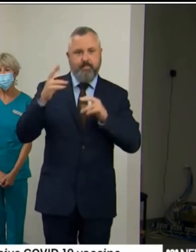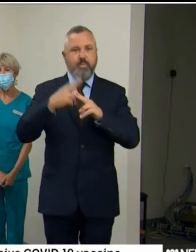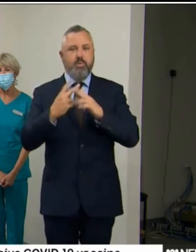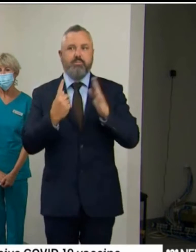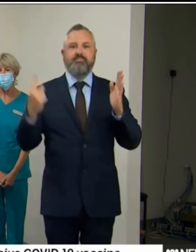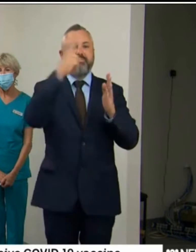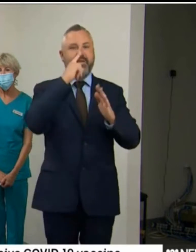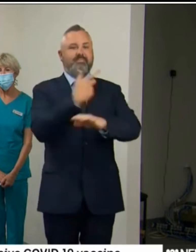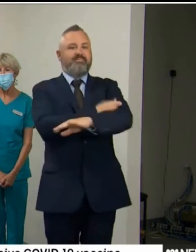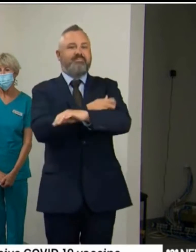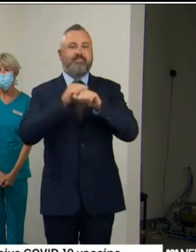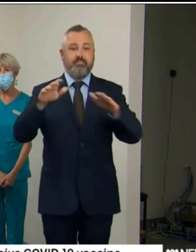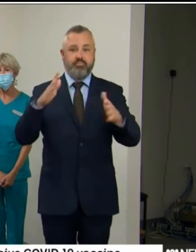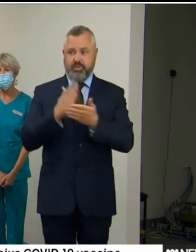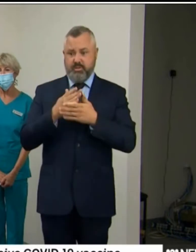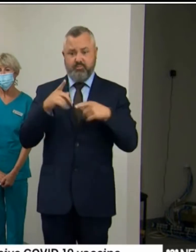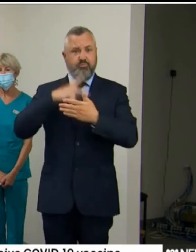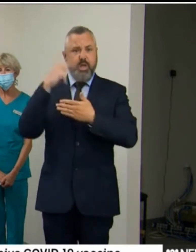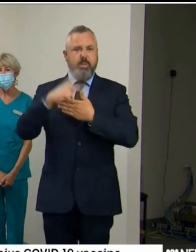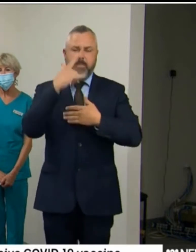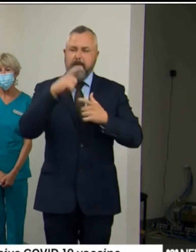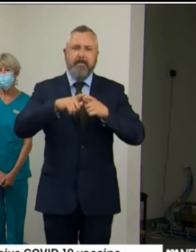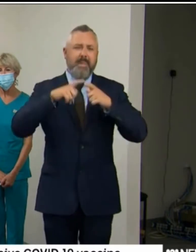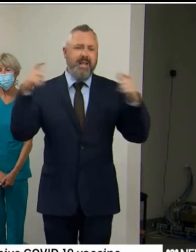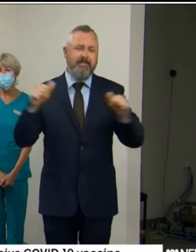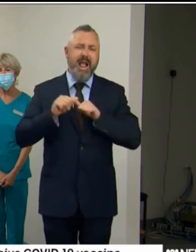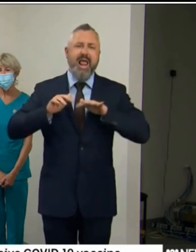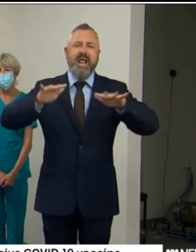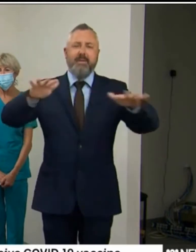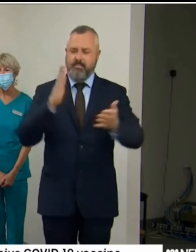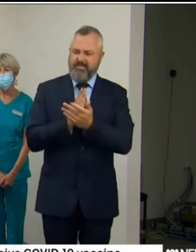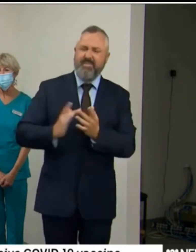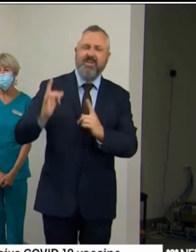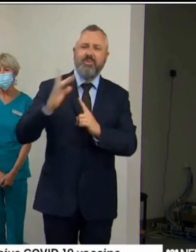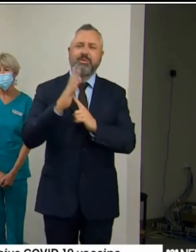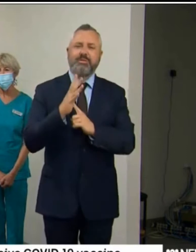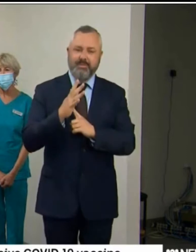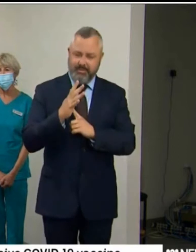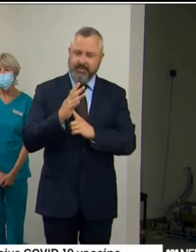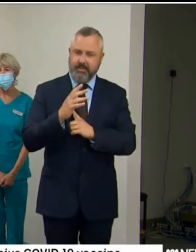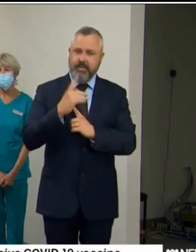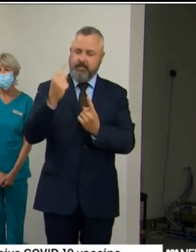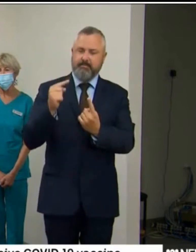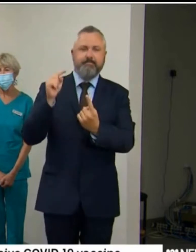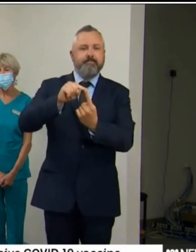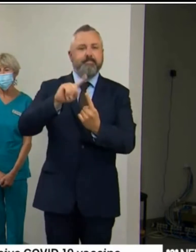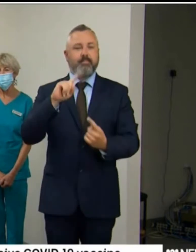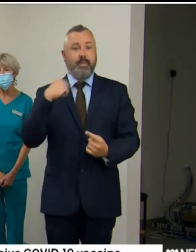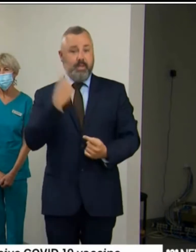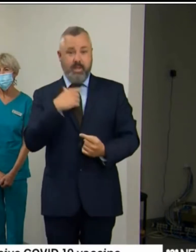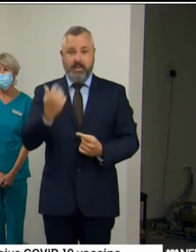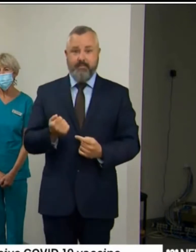and it's challenging, but it's immensely important. The one thing I do want to address, and this is in particular why we've asked Julia to join